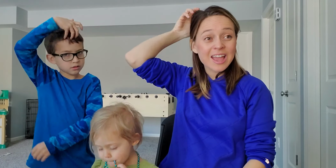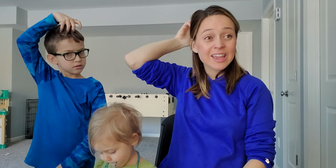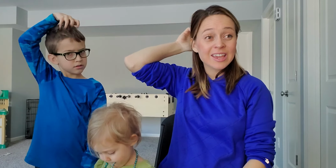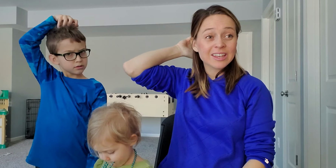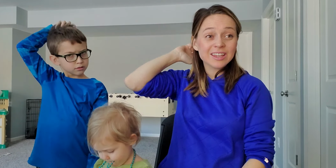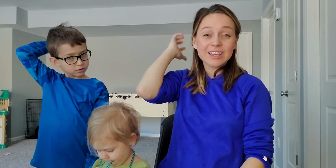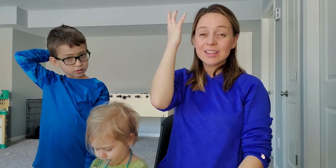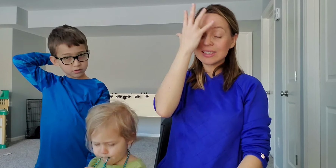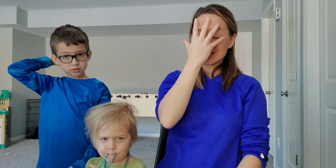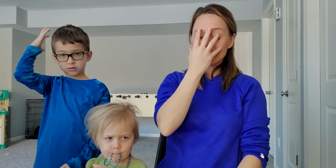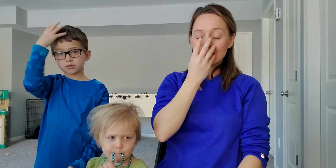lion sleeps